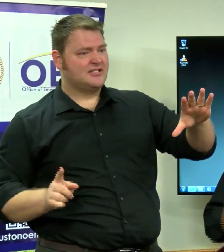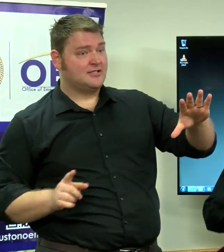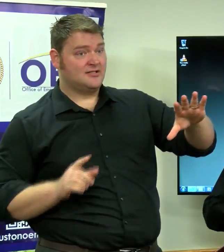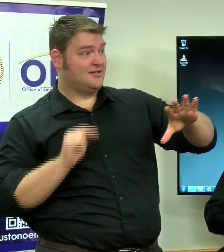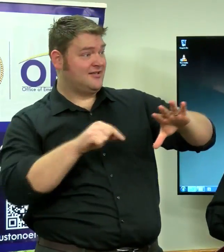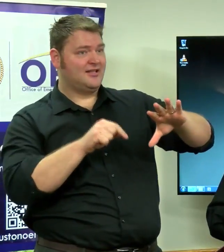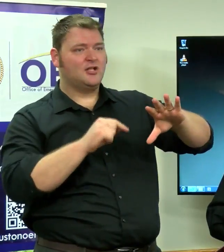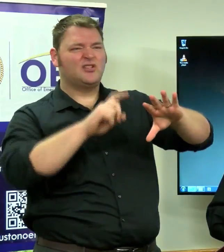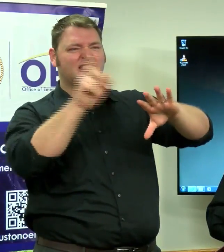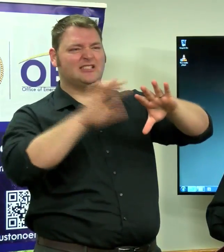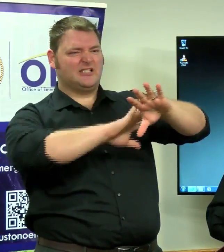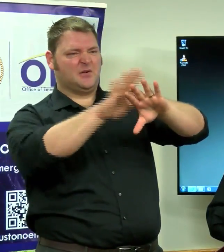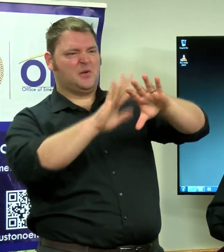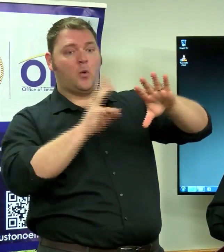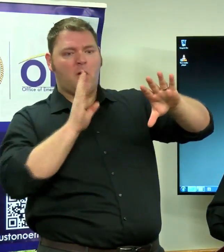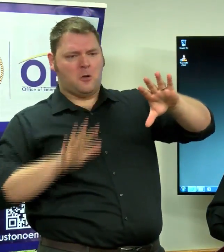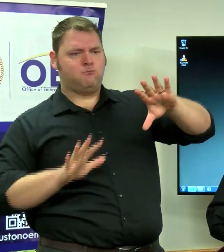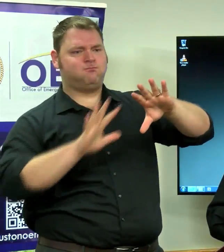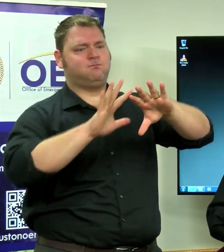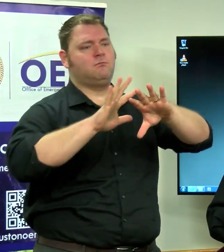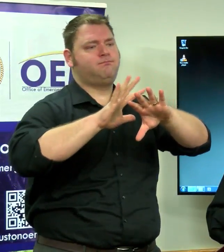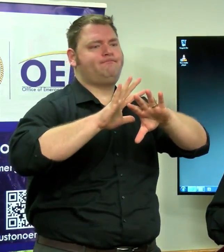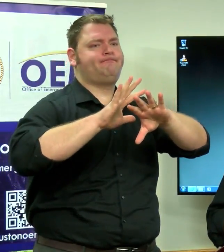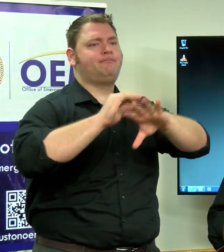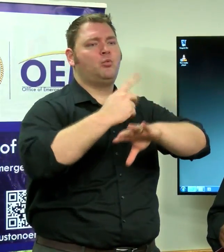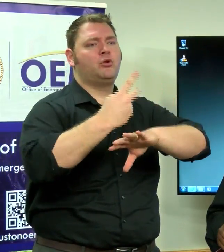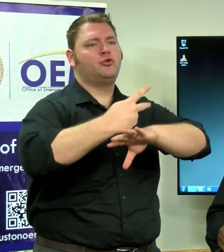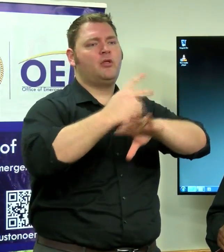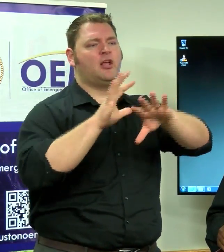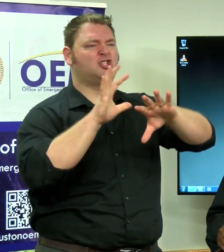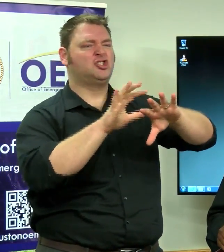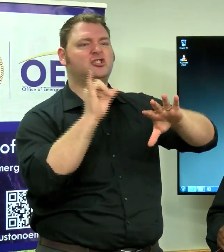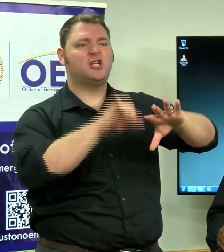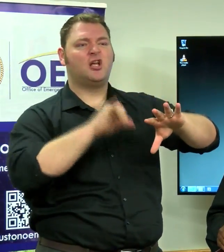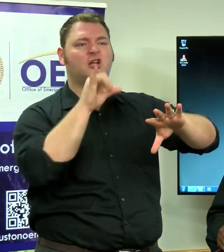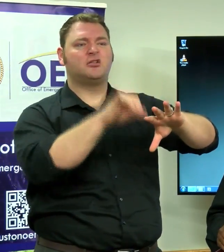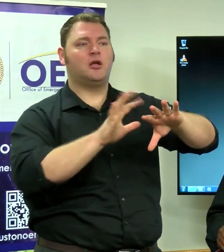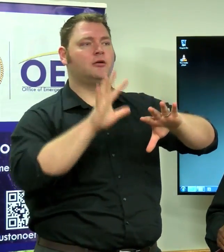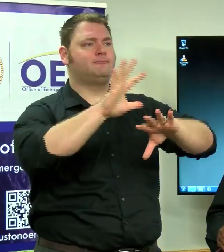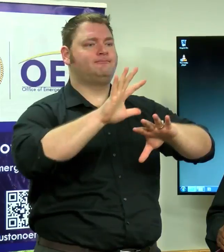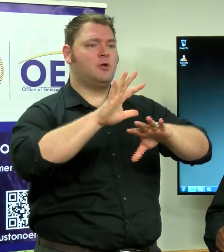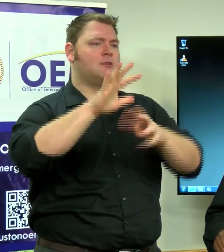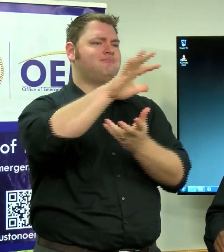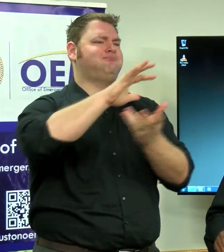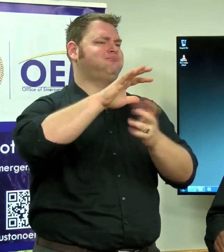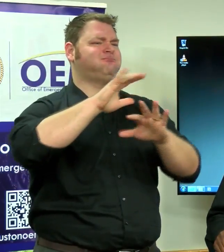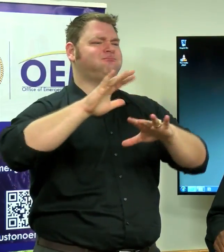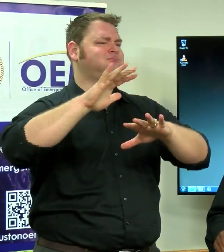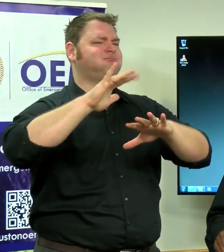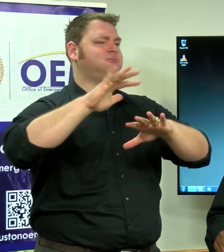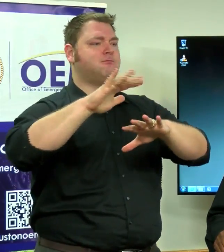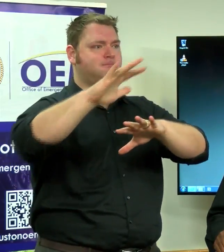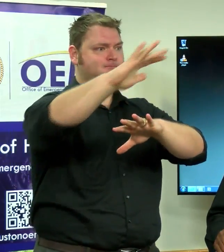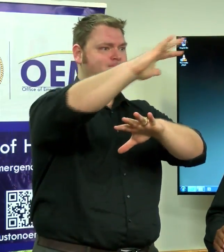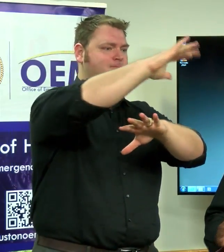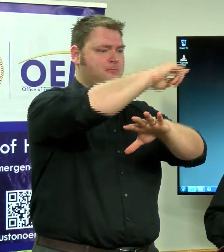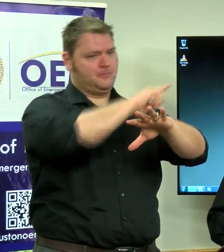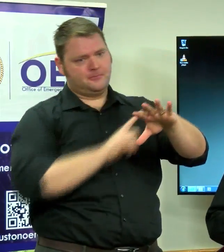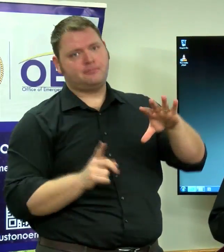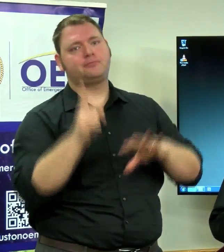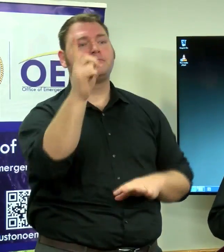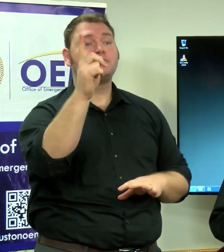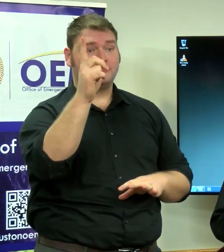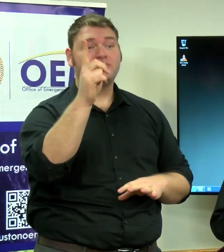in, stalled for a few days, coming back, and then going back up. And